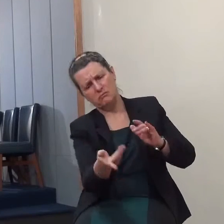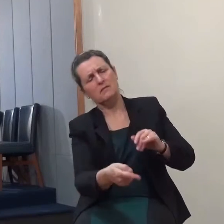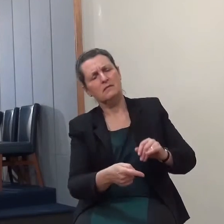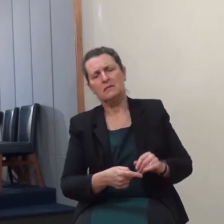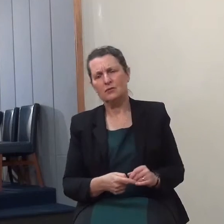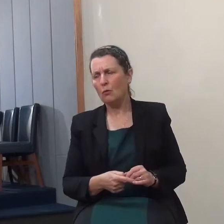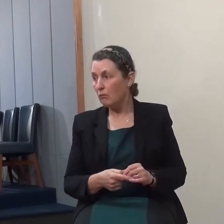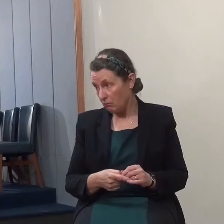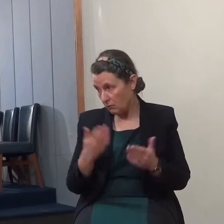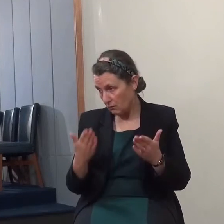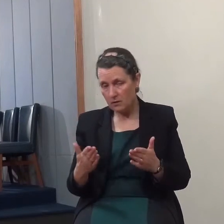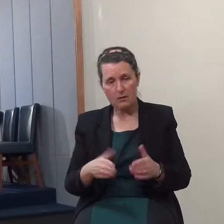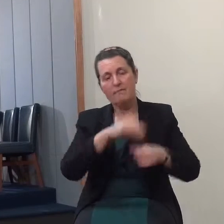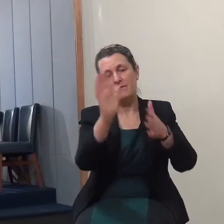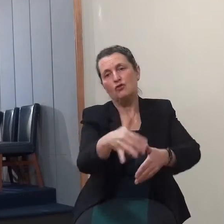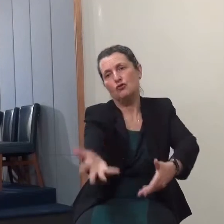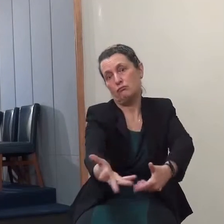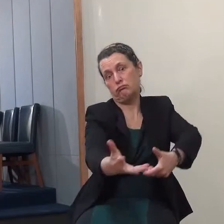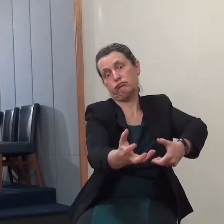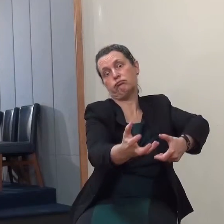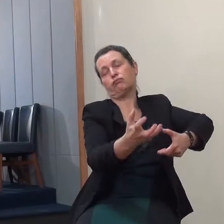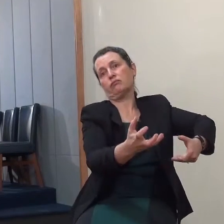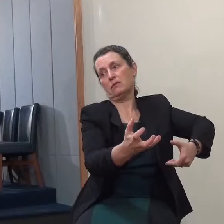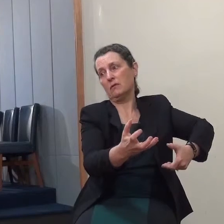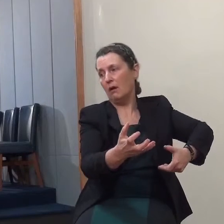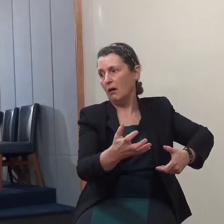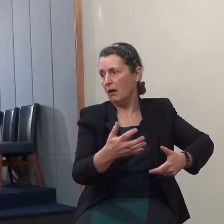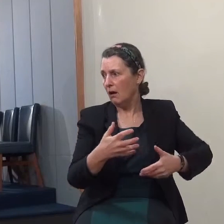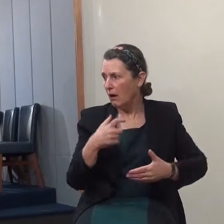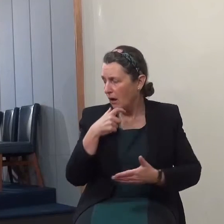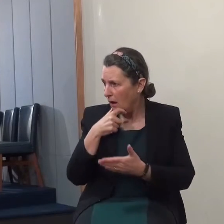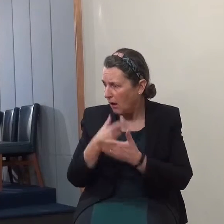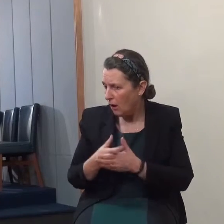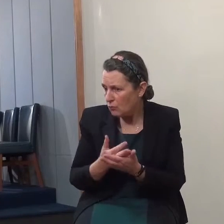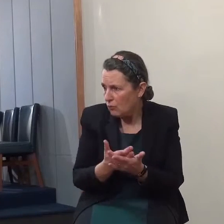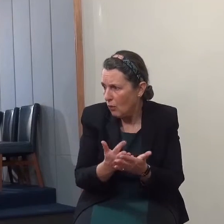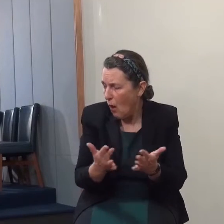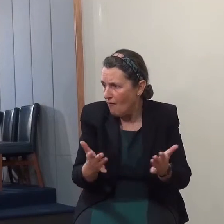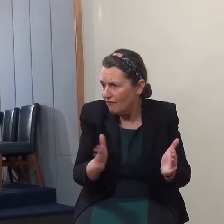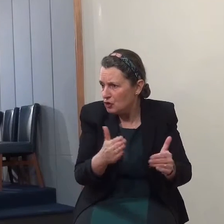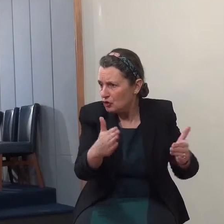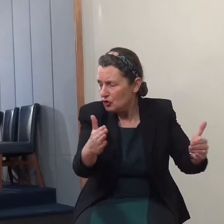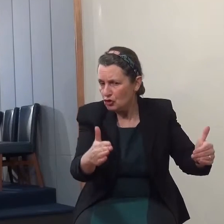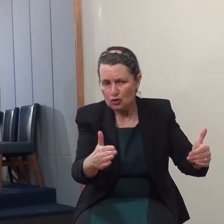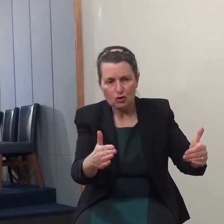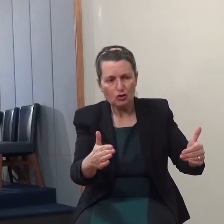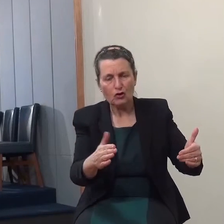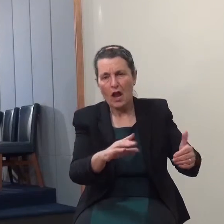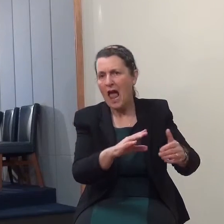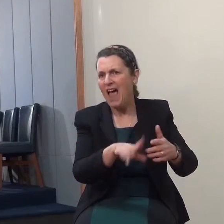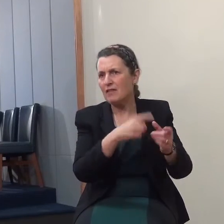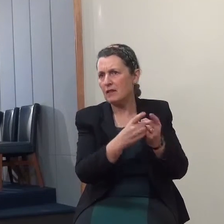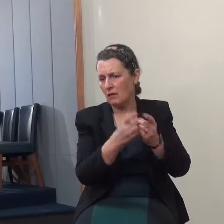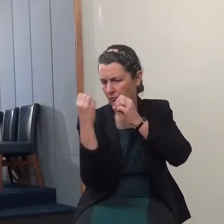that that led to his permanently disposing of his business, or whatever he had to do, and following